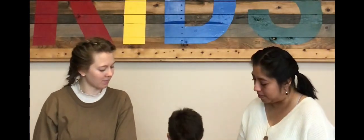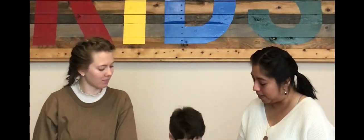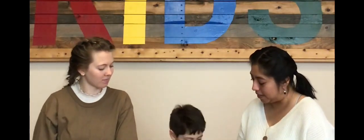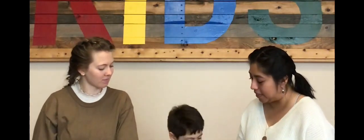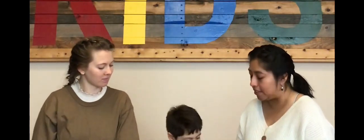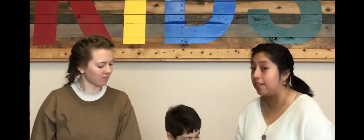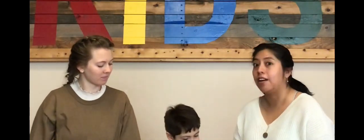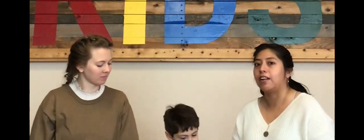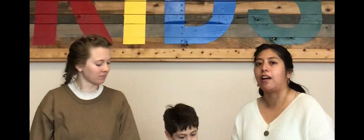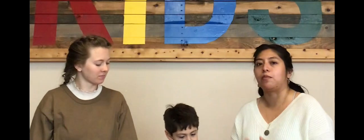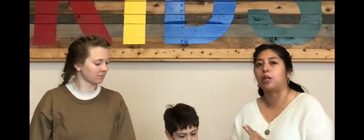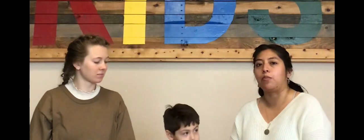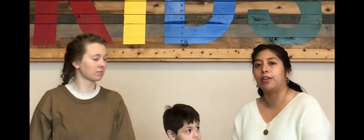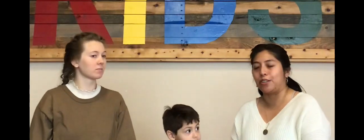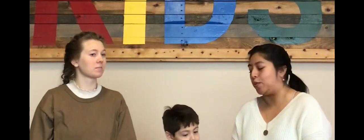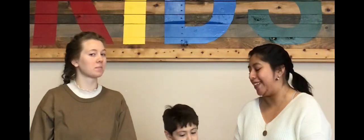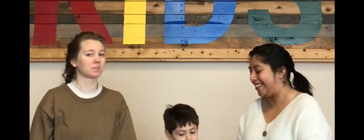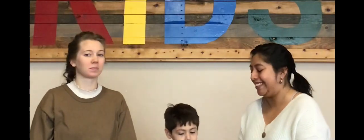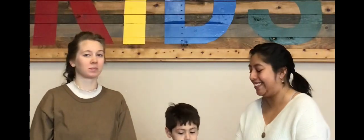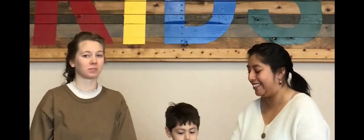Yeah. Okay, now, the important one,